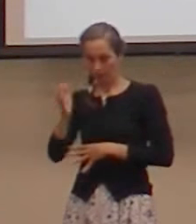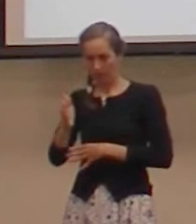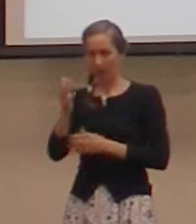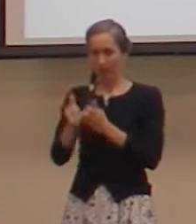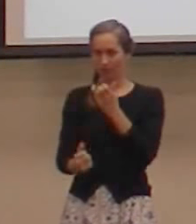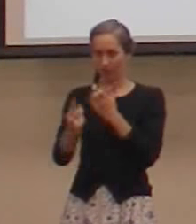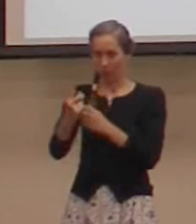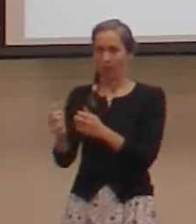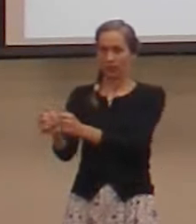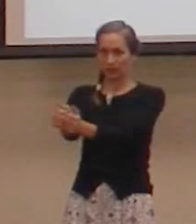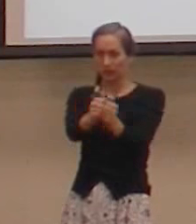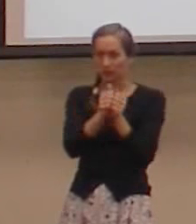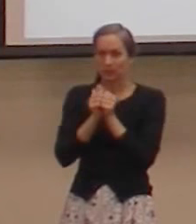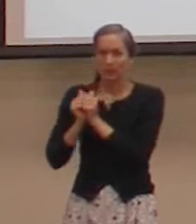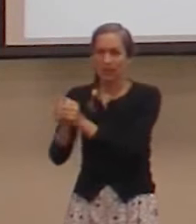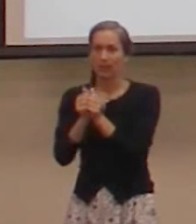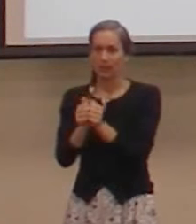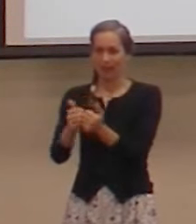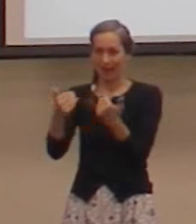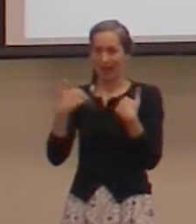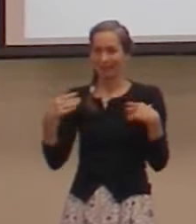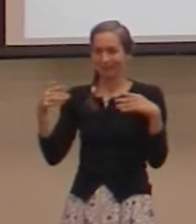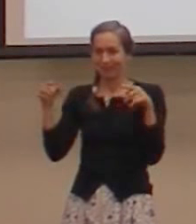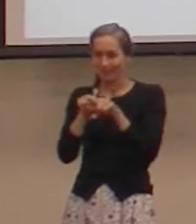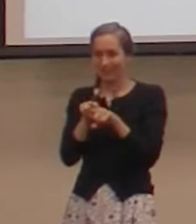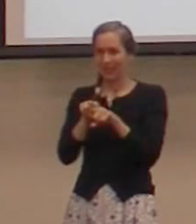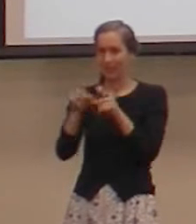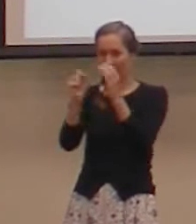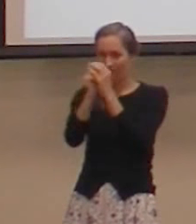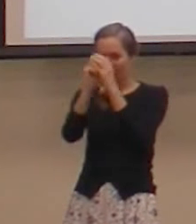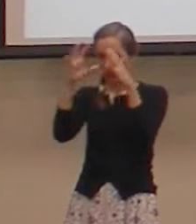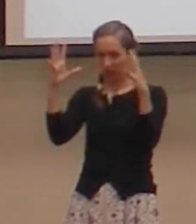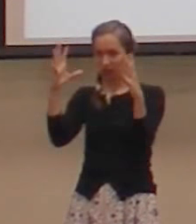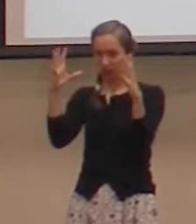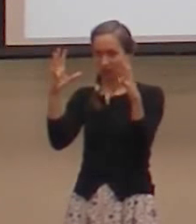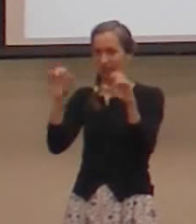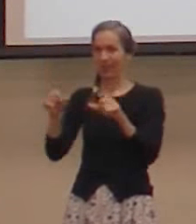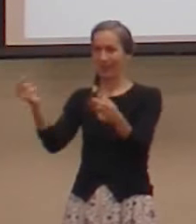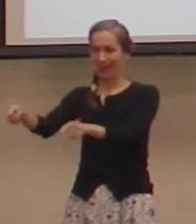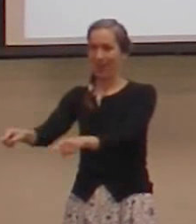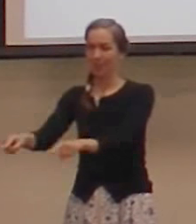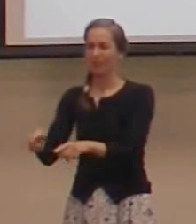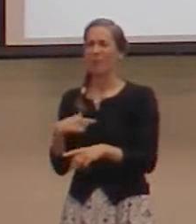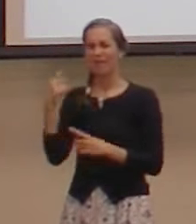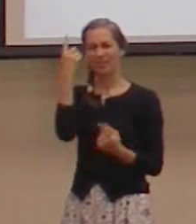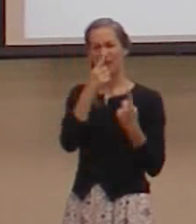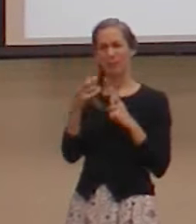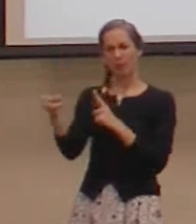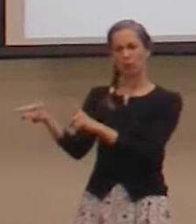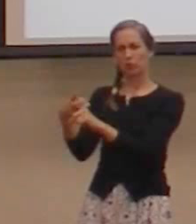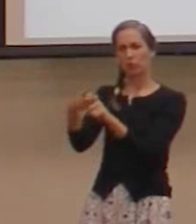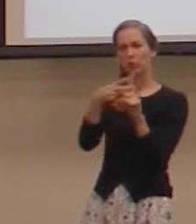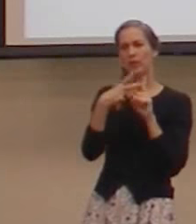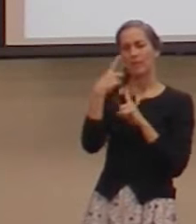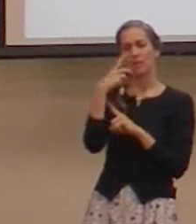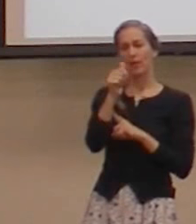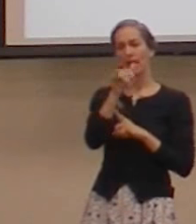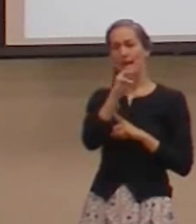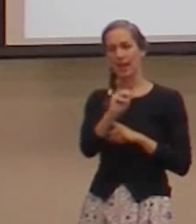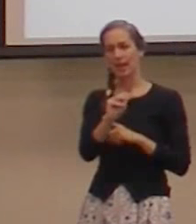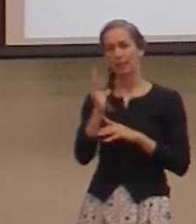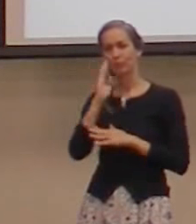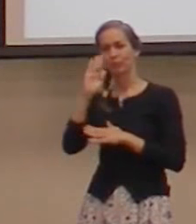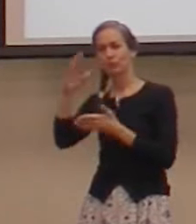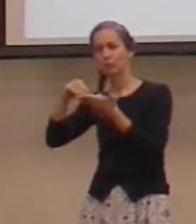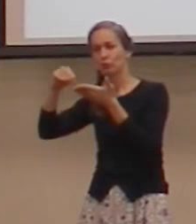everybody together creates that vision that happens. And I think about recruiting for AIM and the future students that we're going to